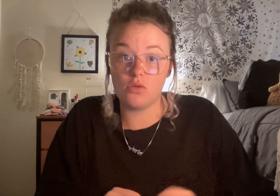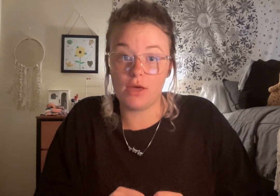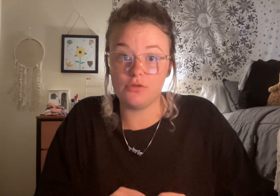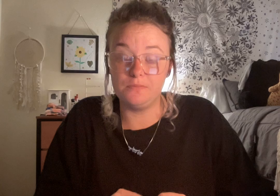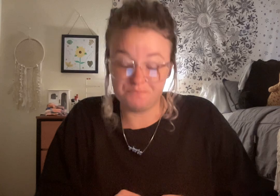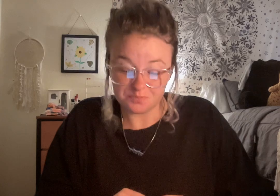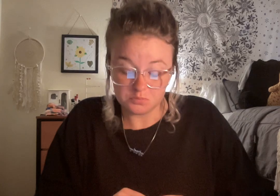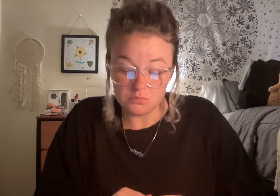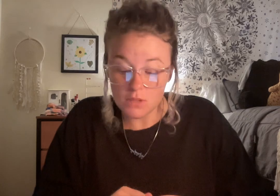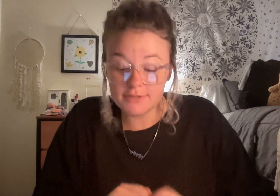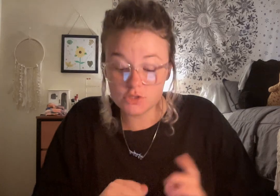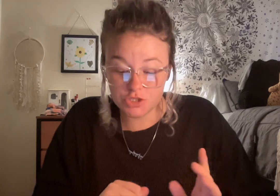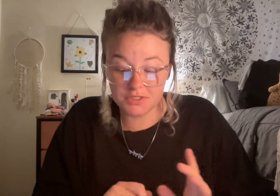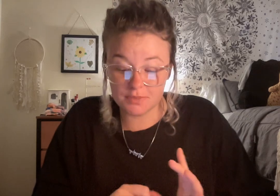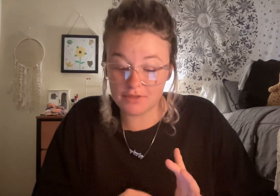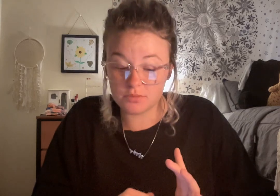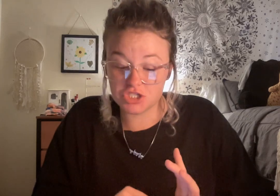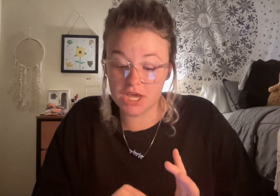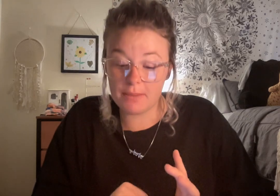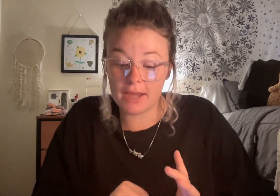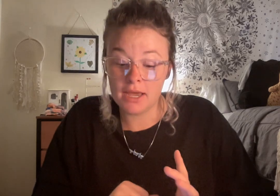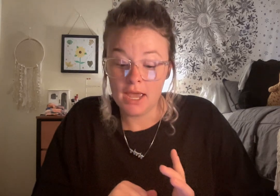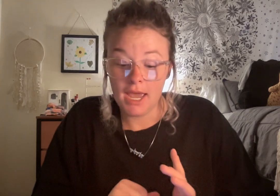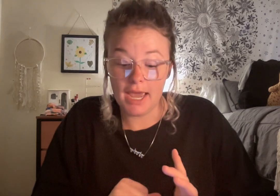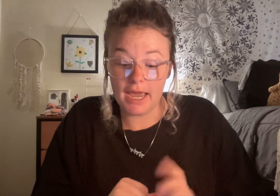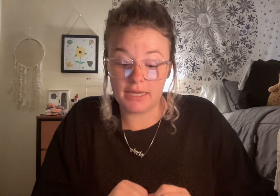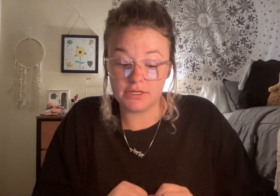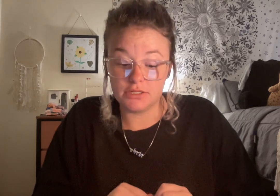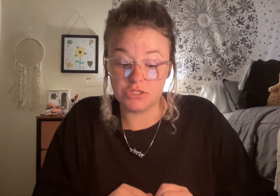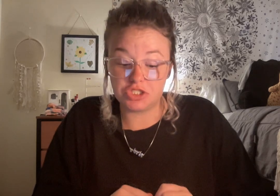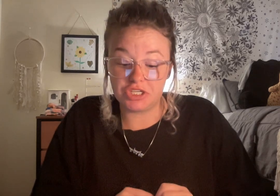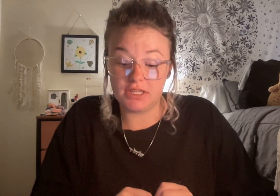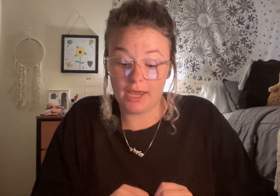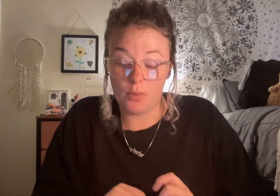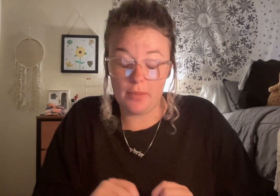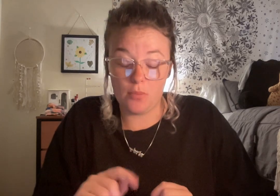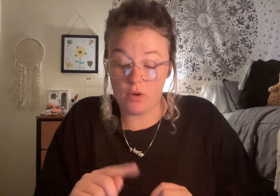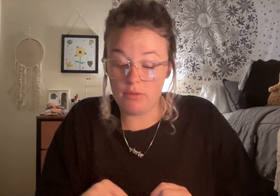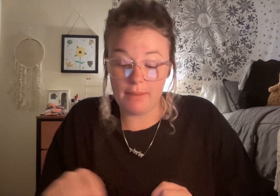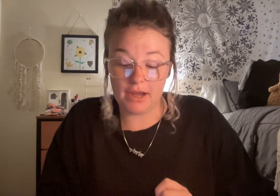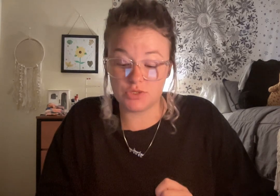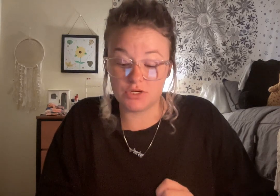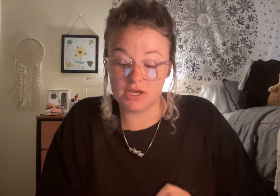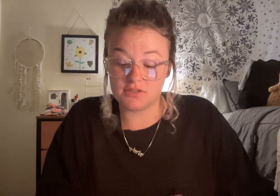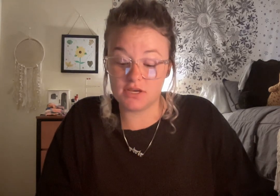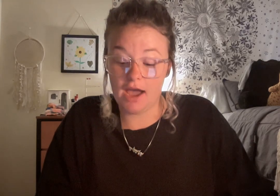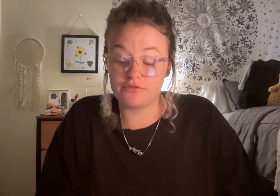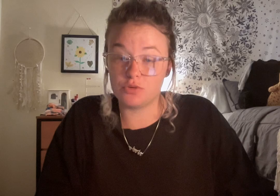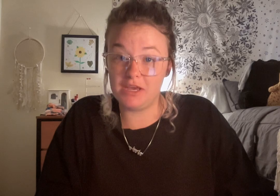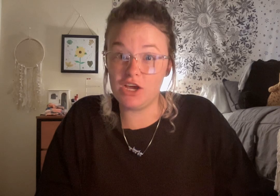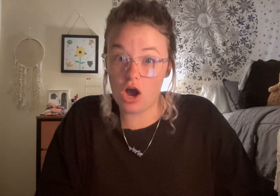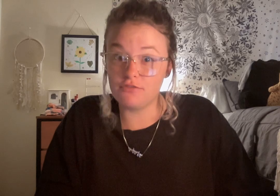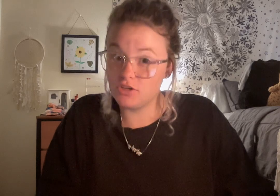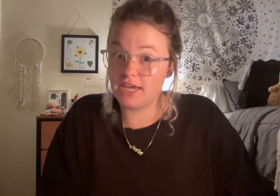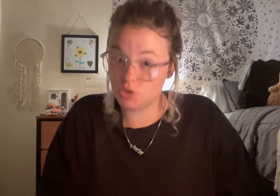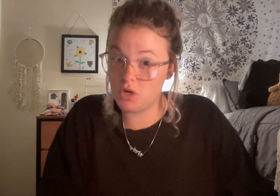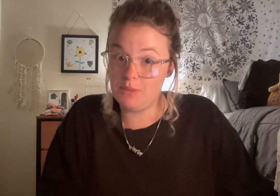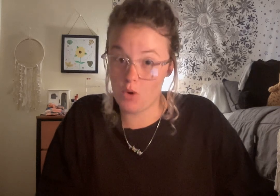bathroom. And so she went to the bathroom, and she came back, and she like went right back to her desk after being gone for like 20 more